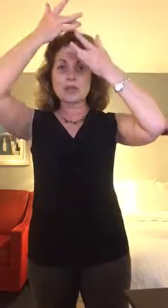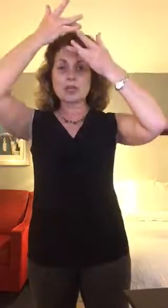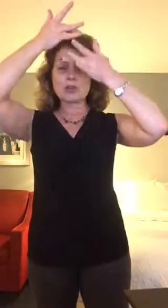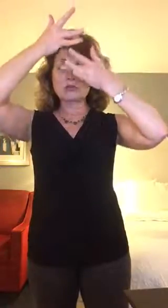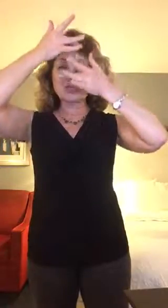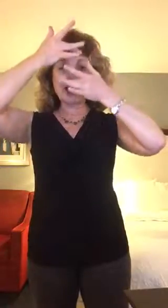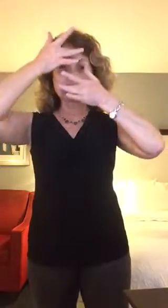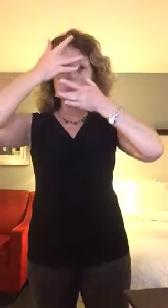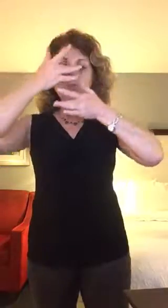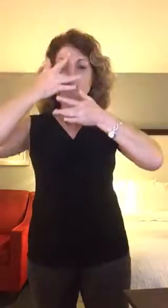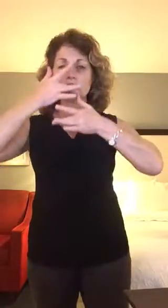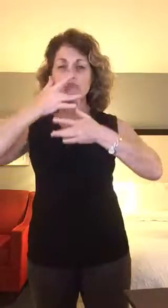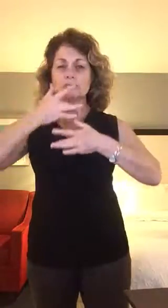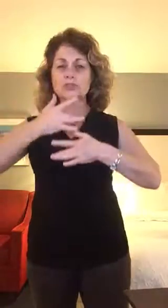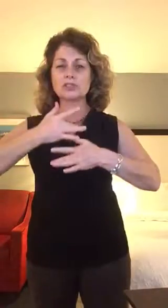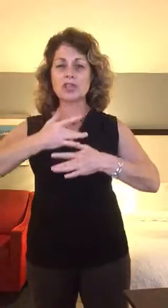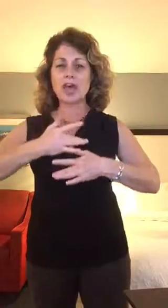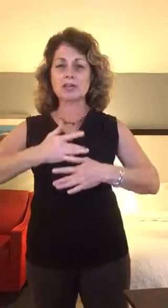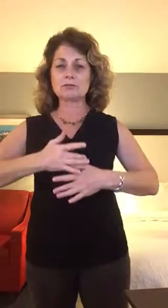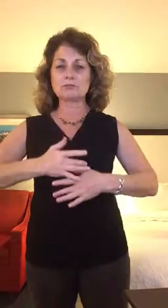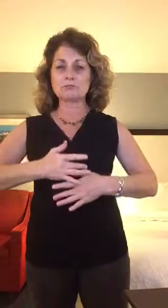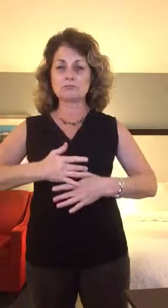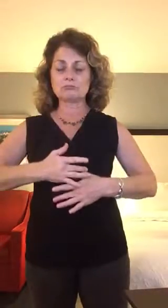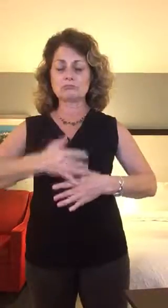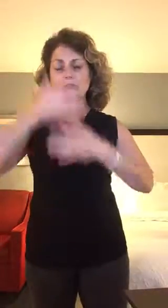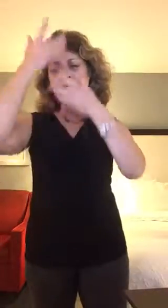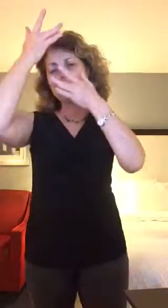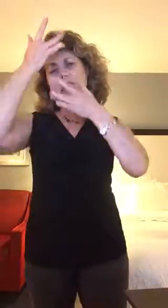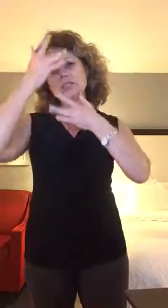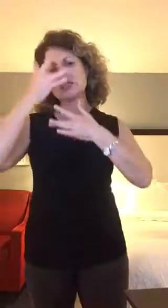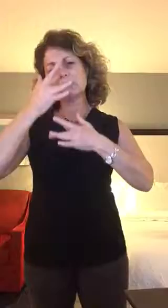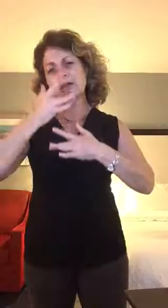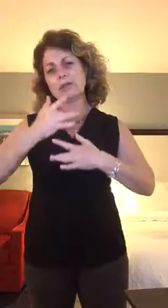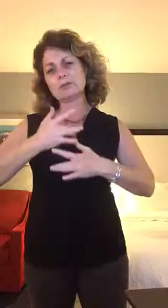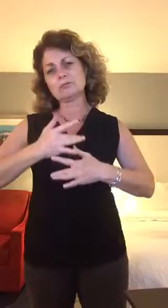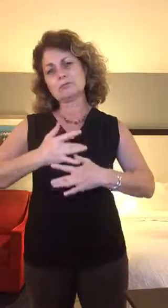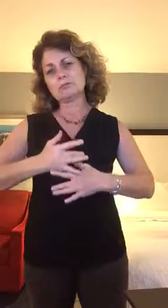and go down. Sad. Sad.